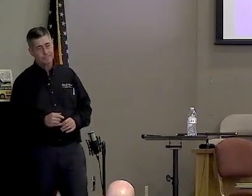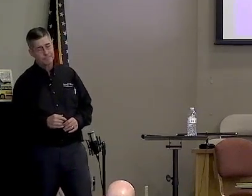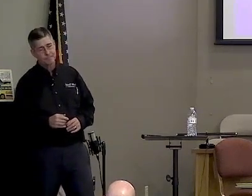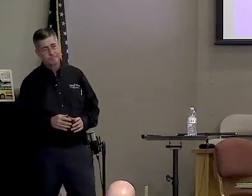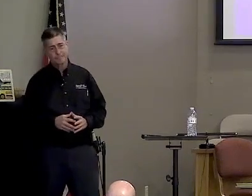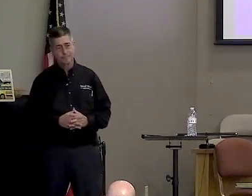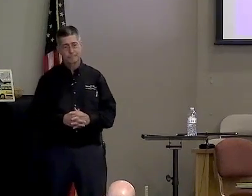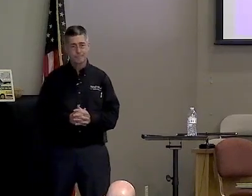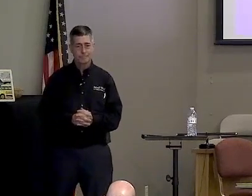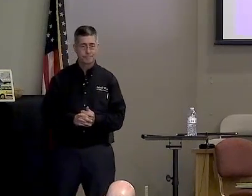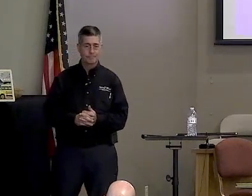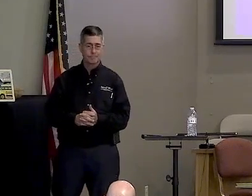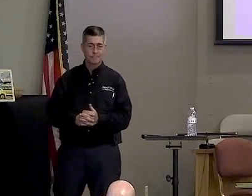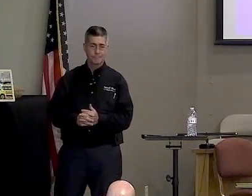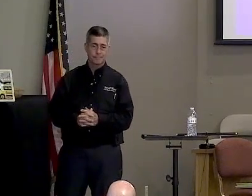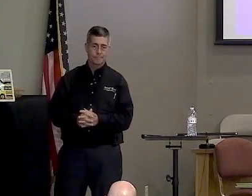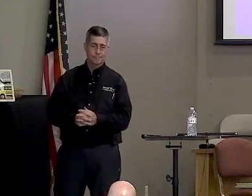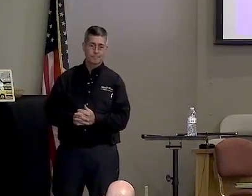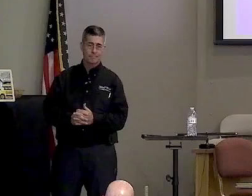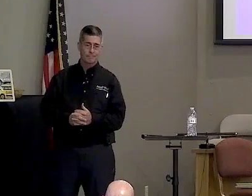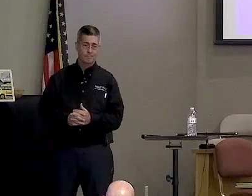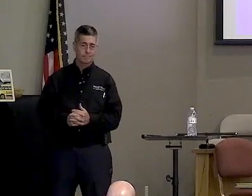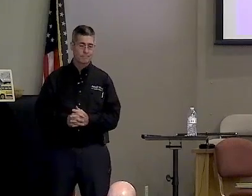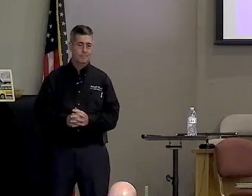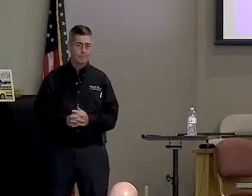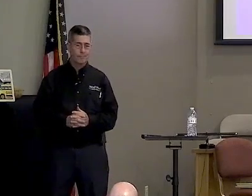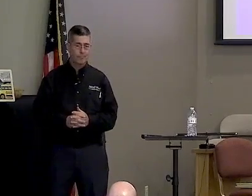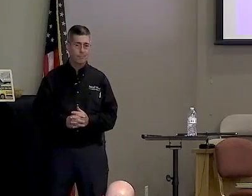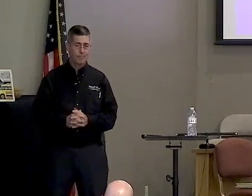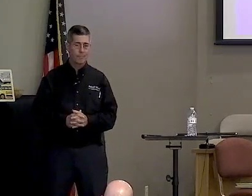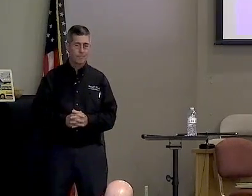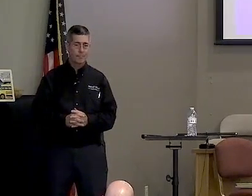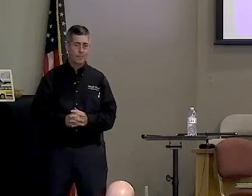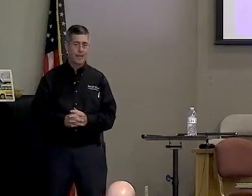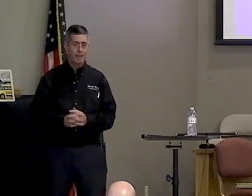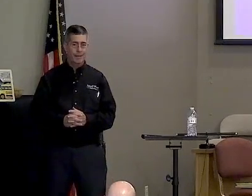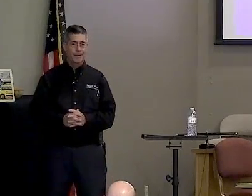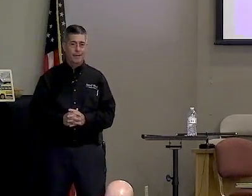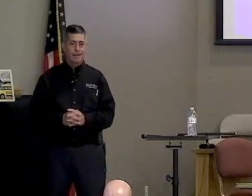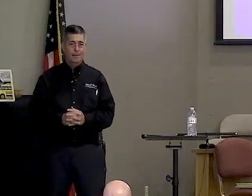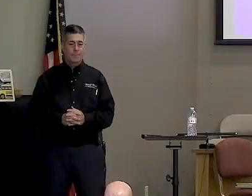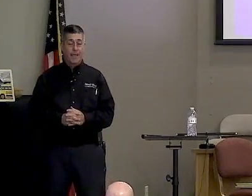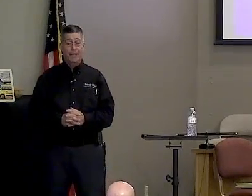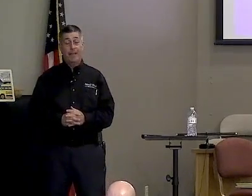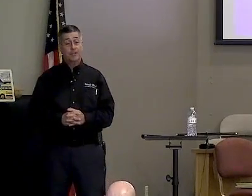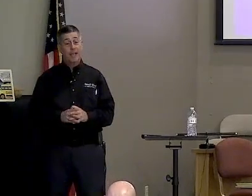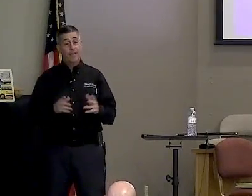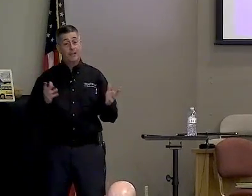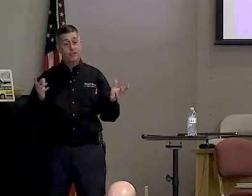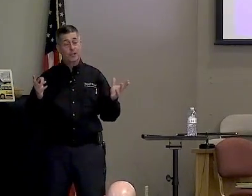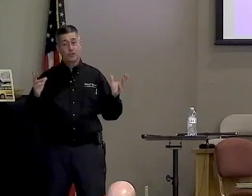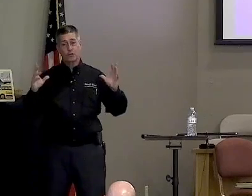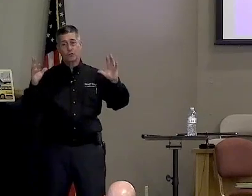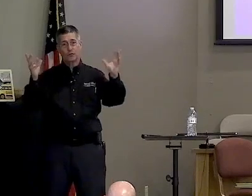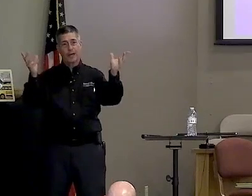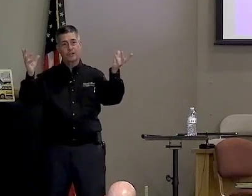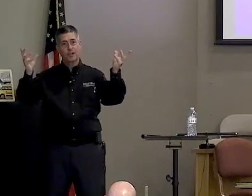to wear them, but it just, he didn't want to wear Yeah. And that's so strange. There's